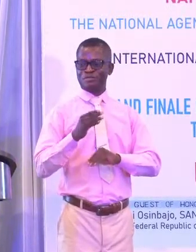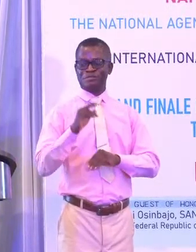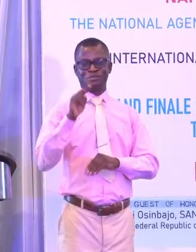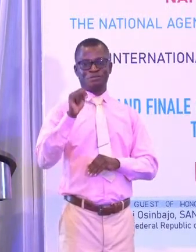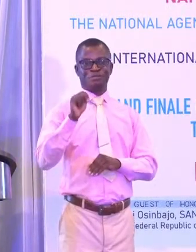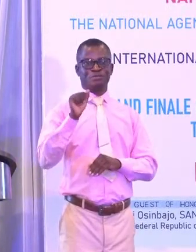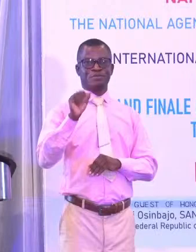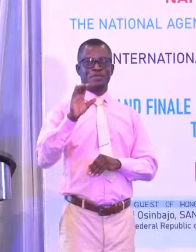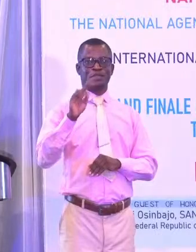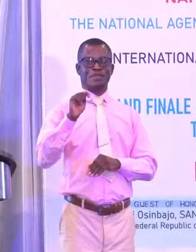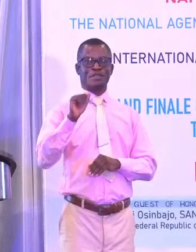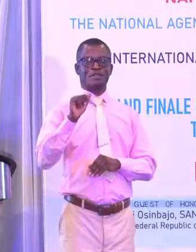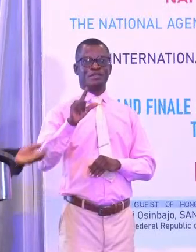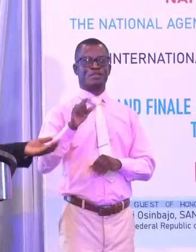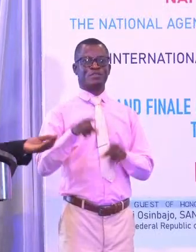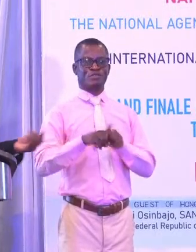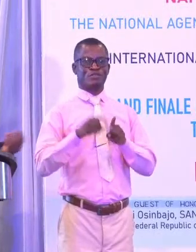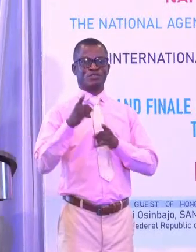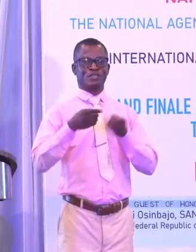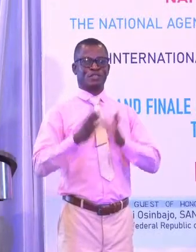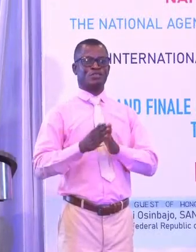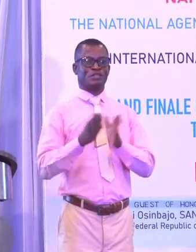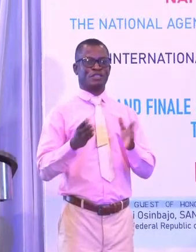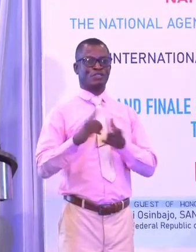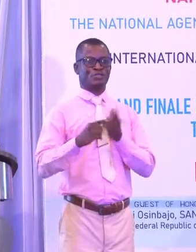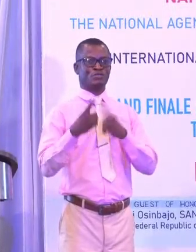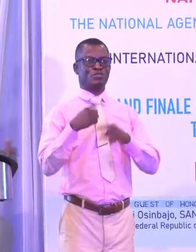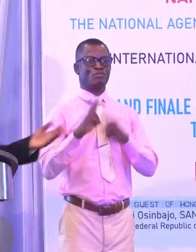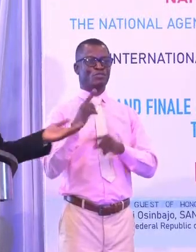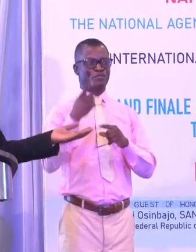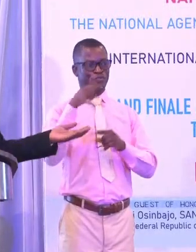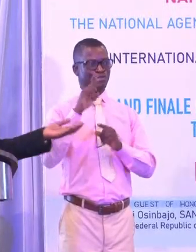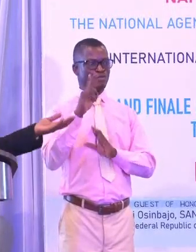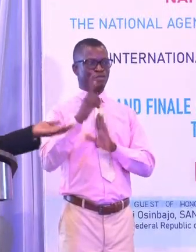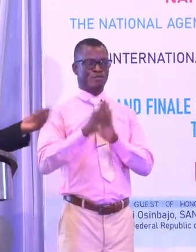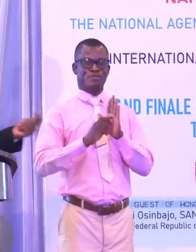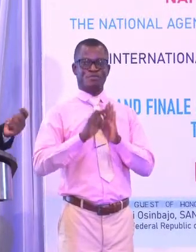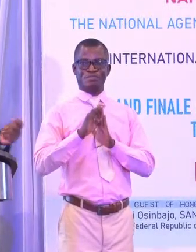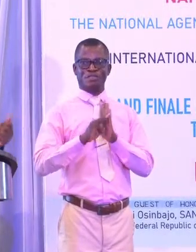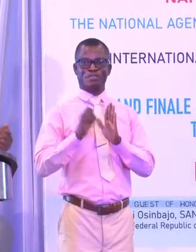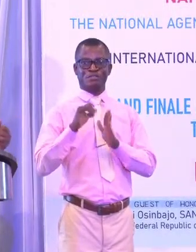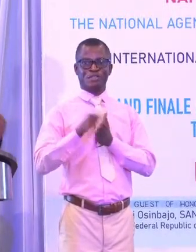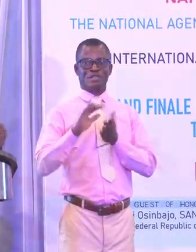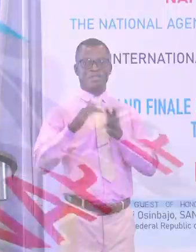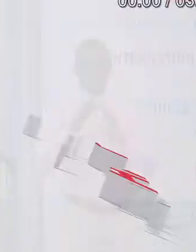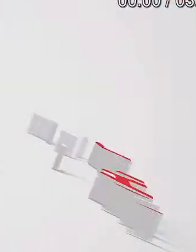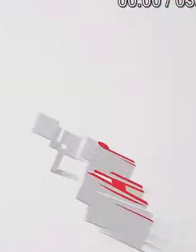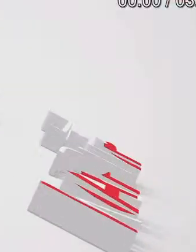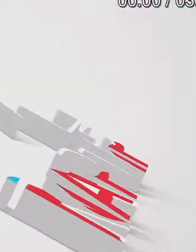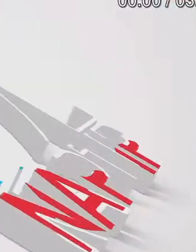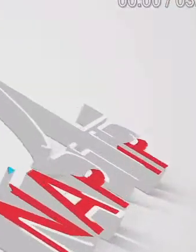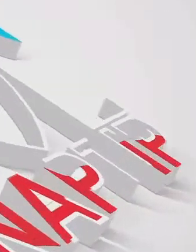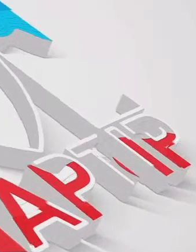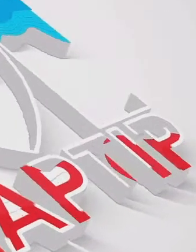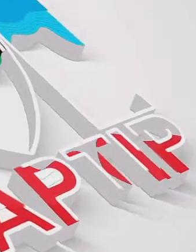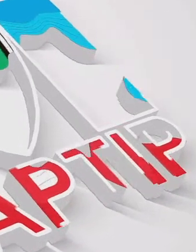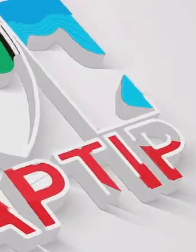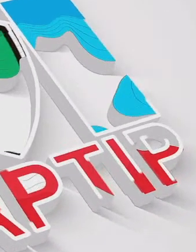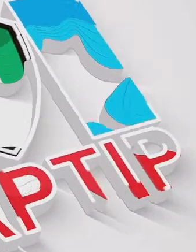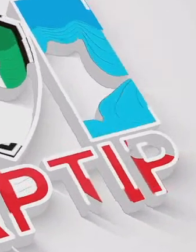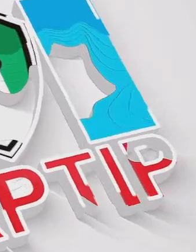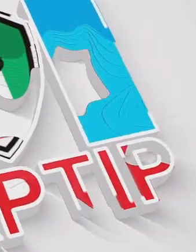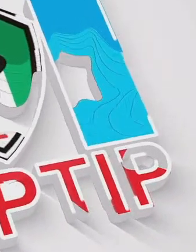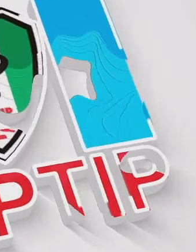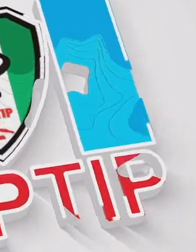I'll also invite the DG to just come up for 1 minute. These are the network of people who are helping to support what NAPTIP